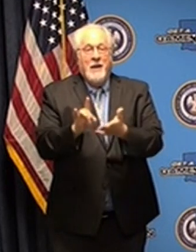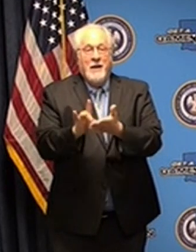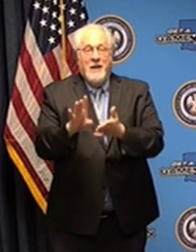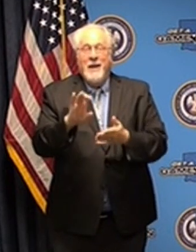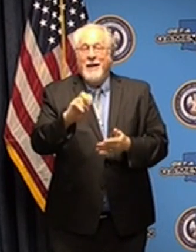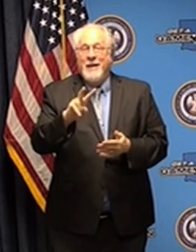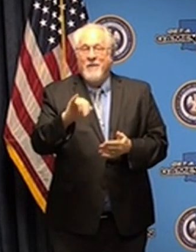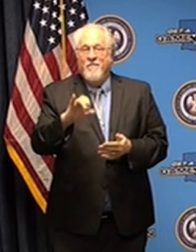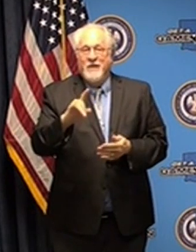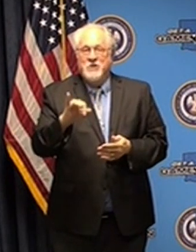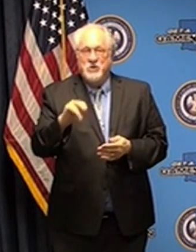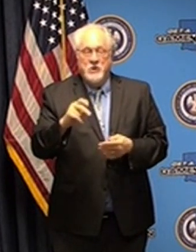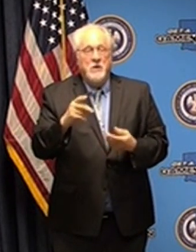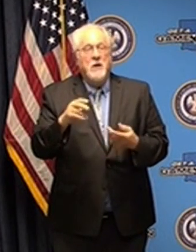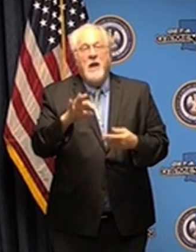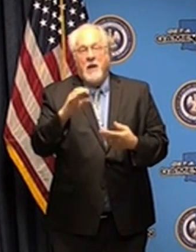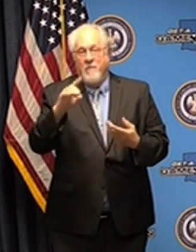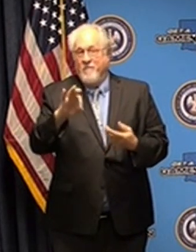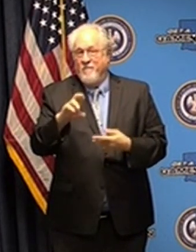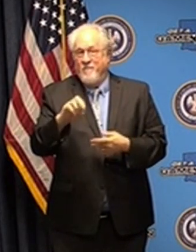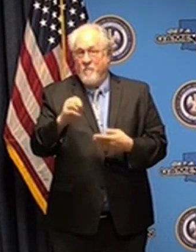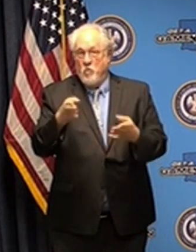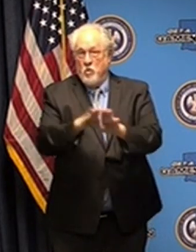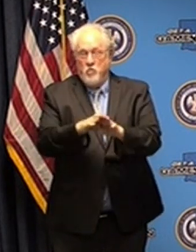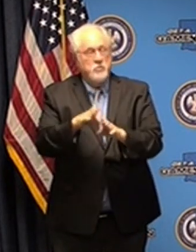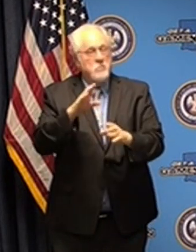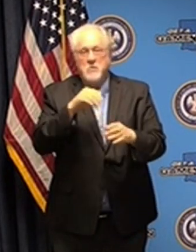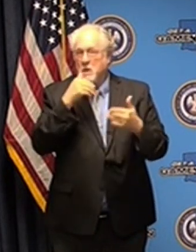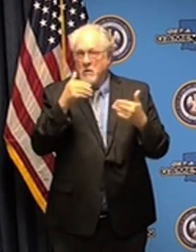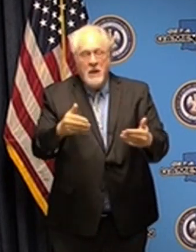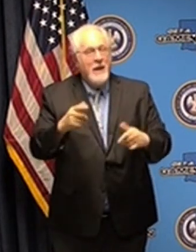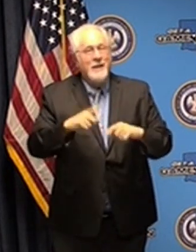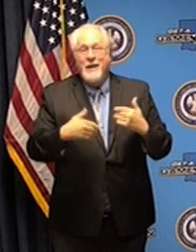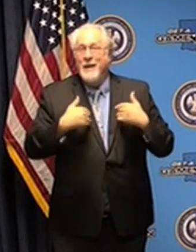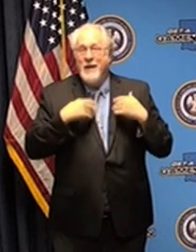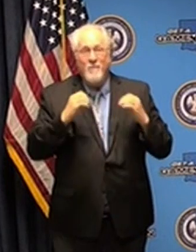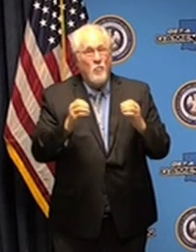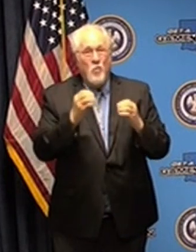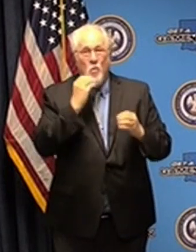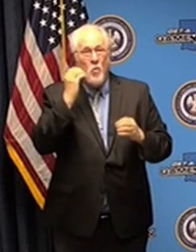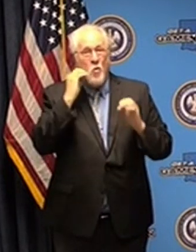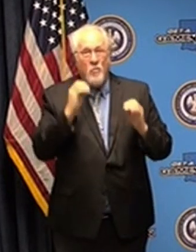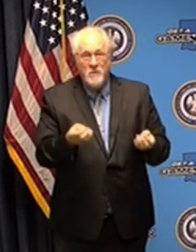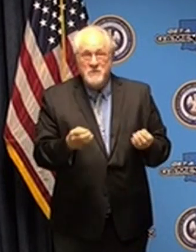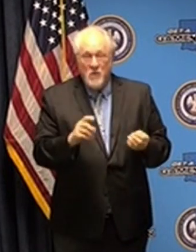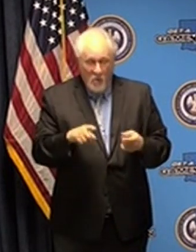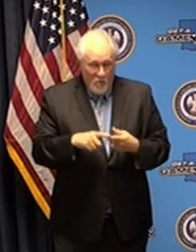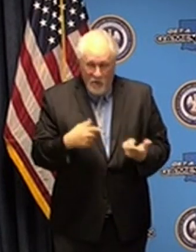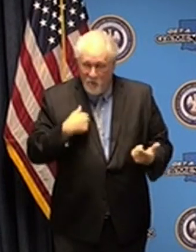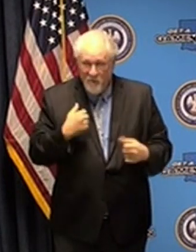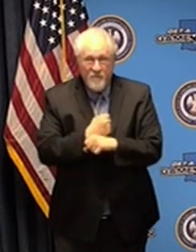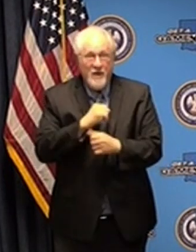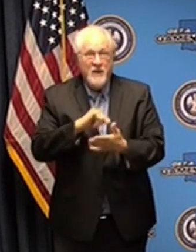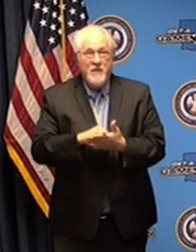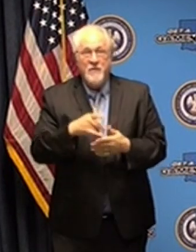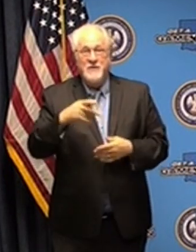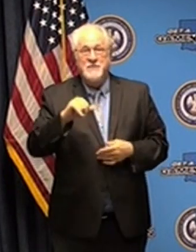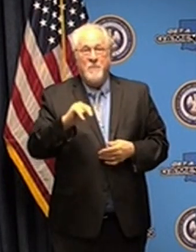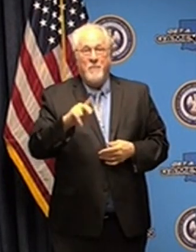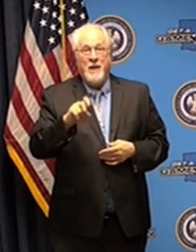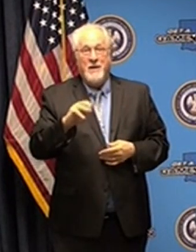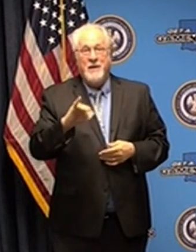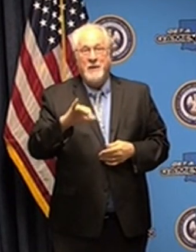and foreclosure proceedings will not be moving forward at this time. What we can't have is more homelessness at the very time that we're fighting this